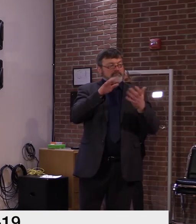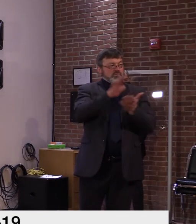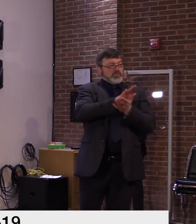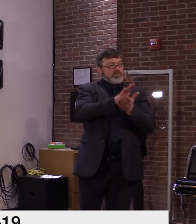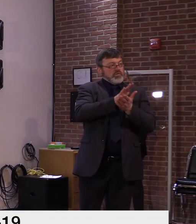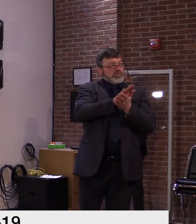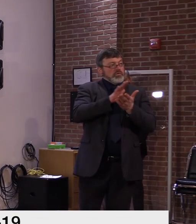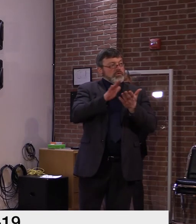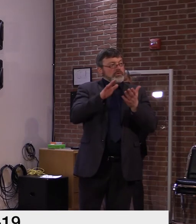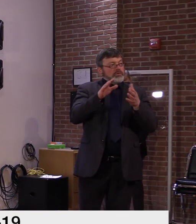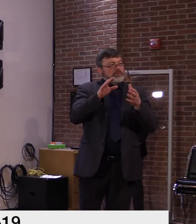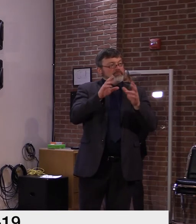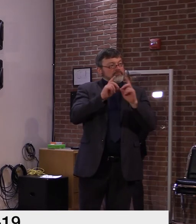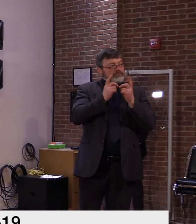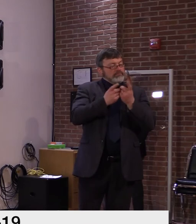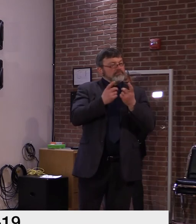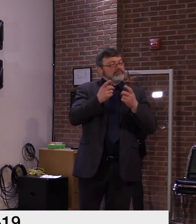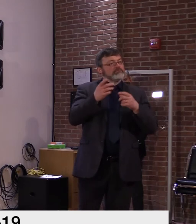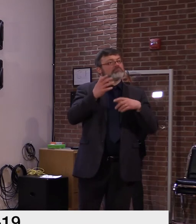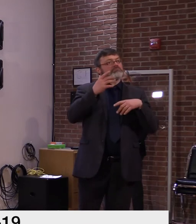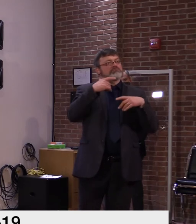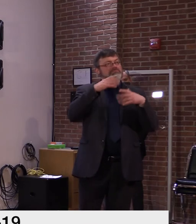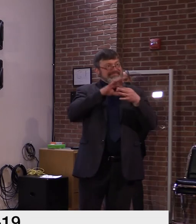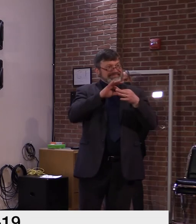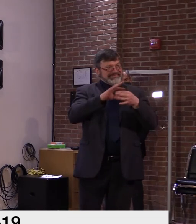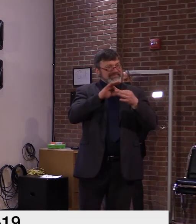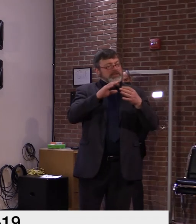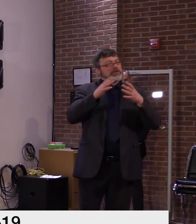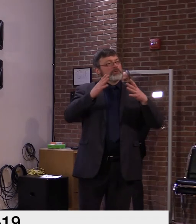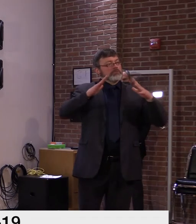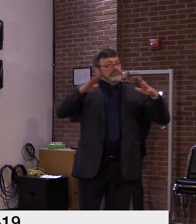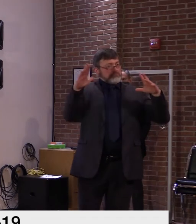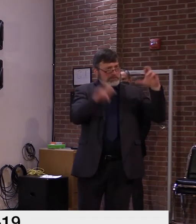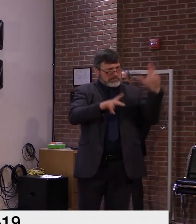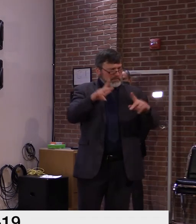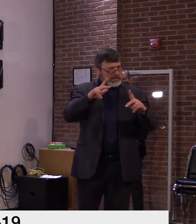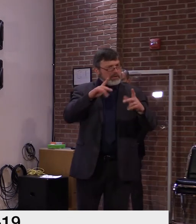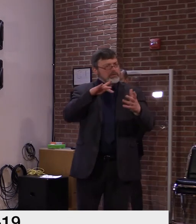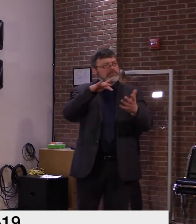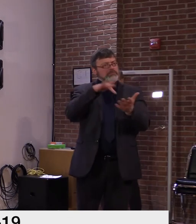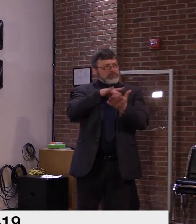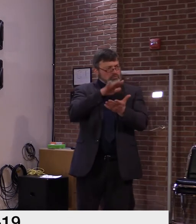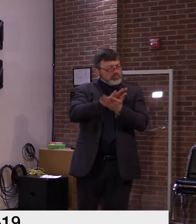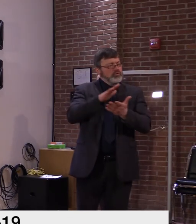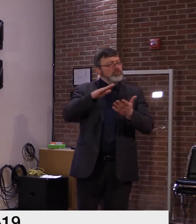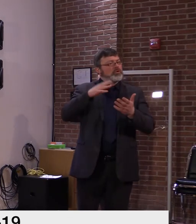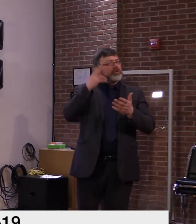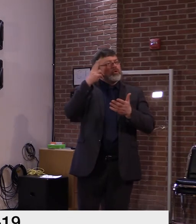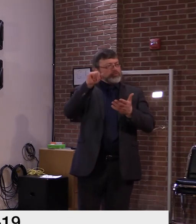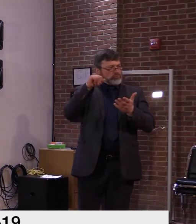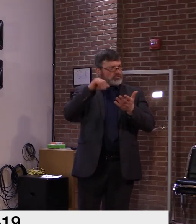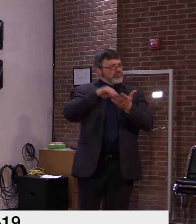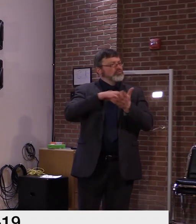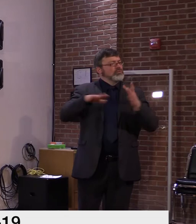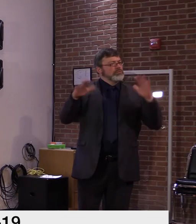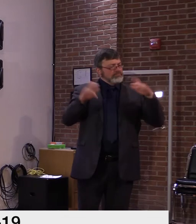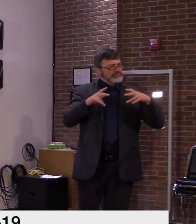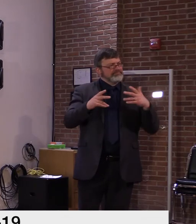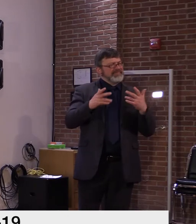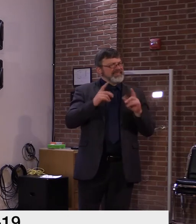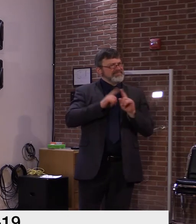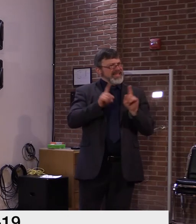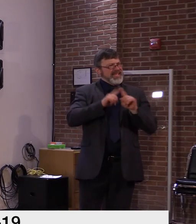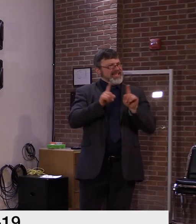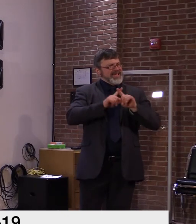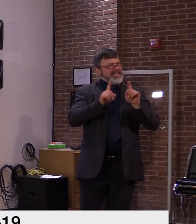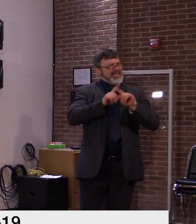to change these recommendations to achieve its goal of resuming in-person classes? And if so, how do you plan on convincing teachers and staff that